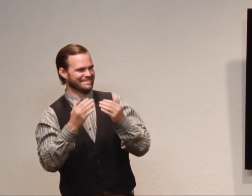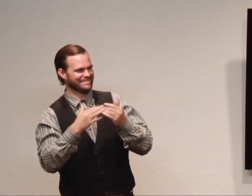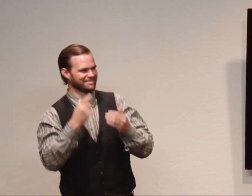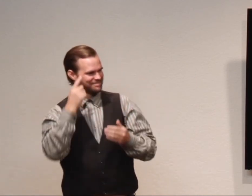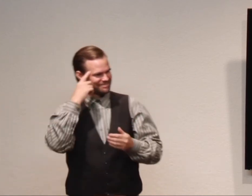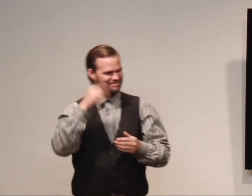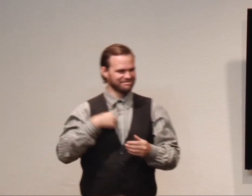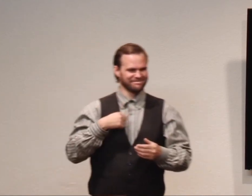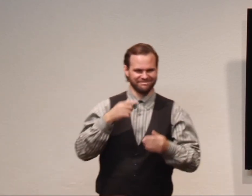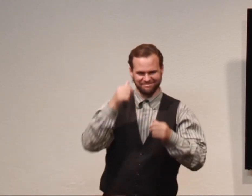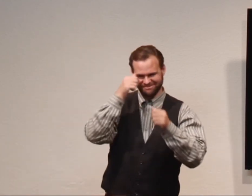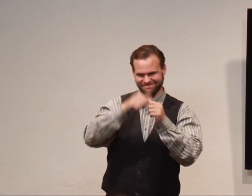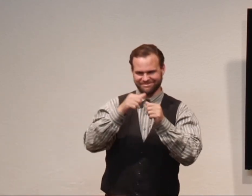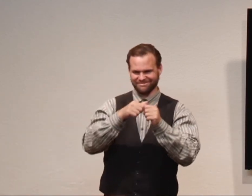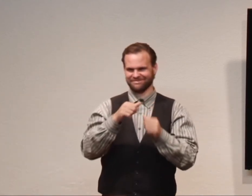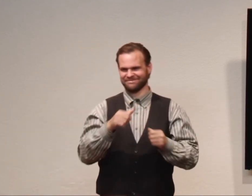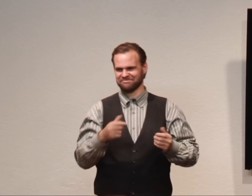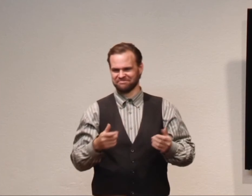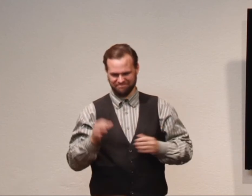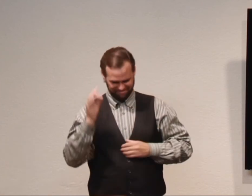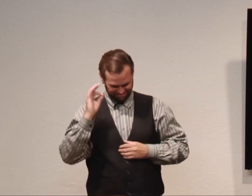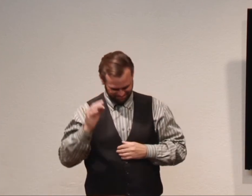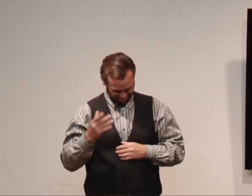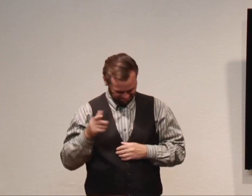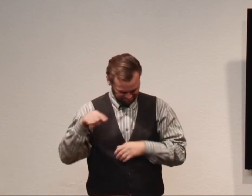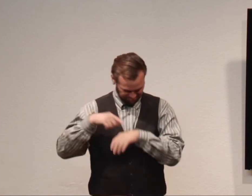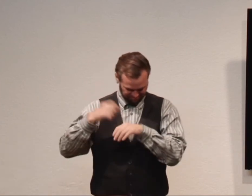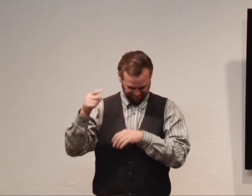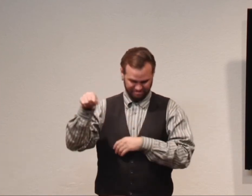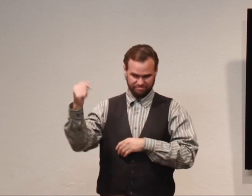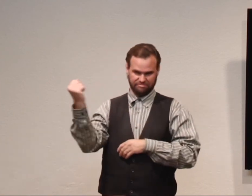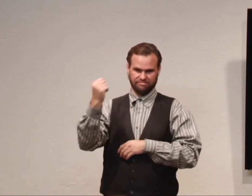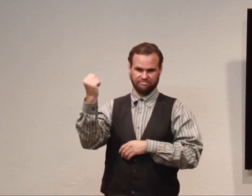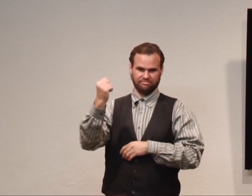right? Hopefully that's easy for you guys to remember. It's going to be on Zoom